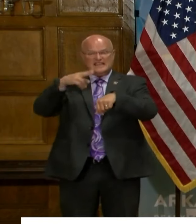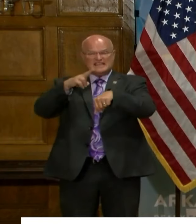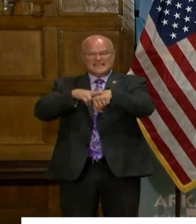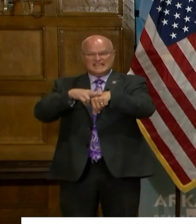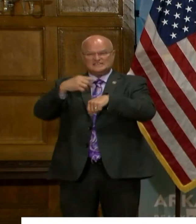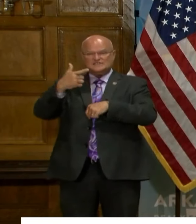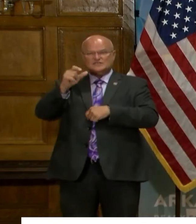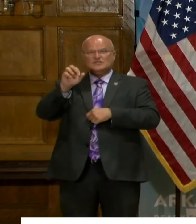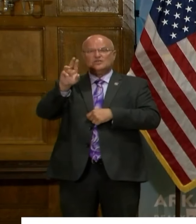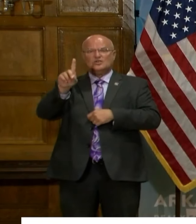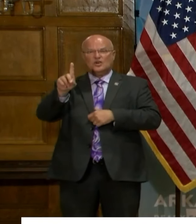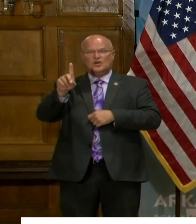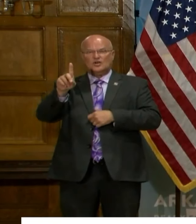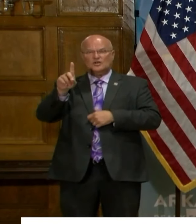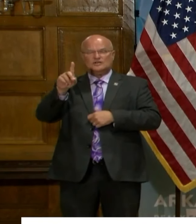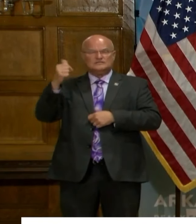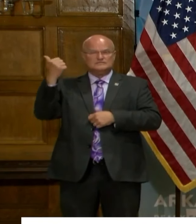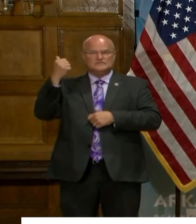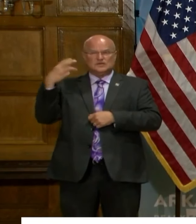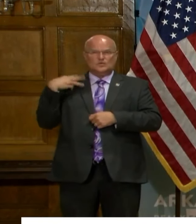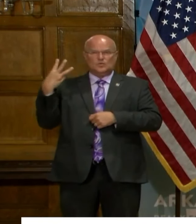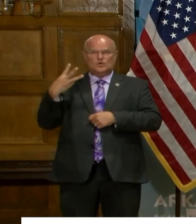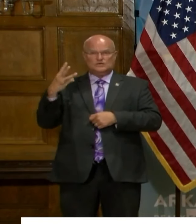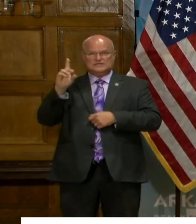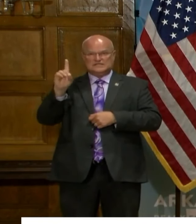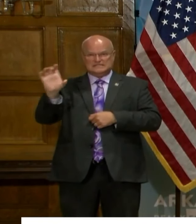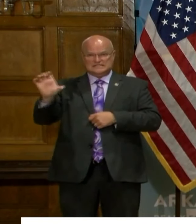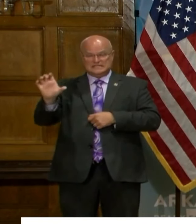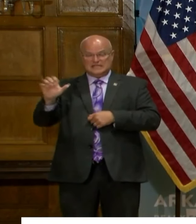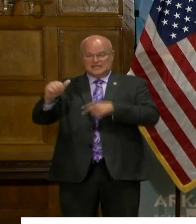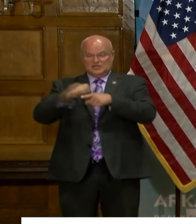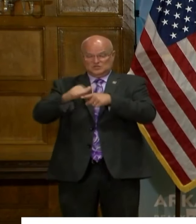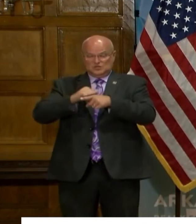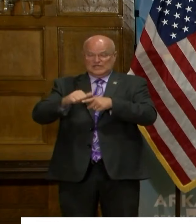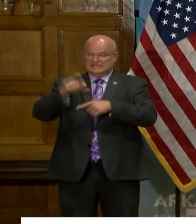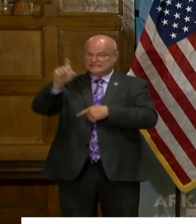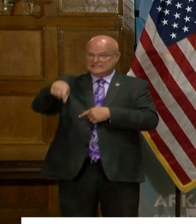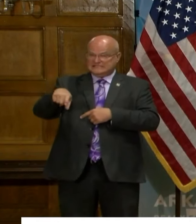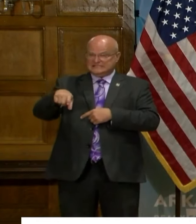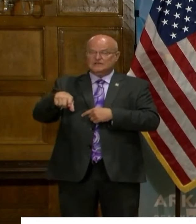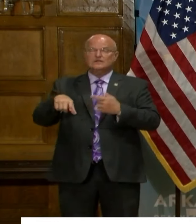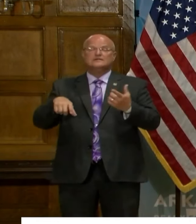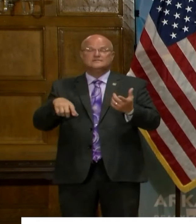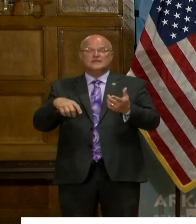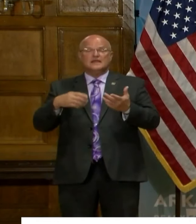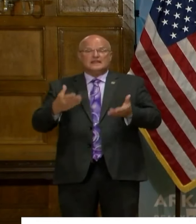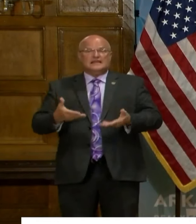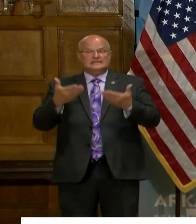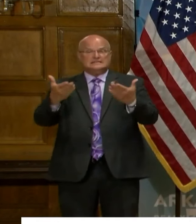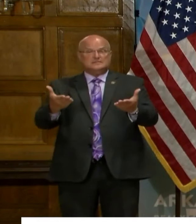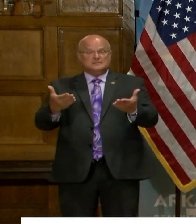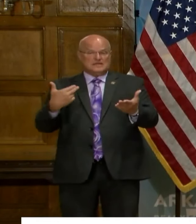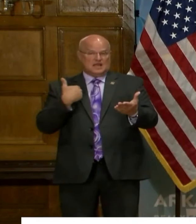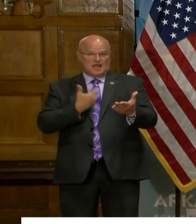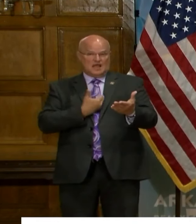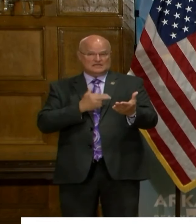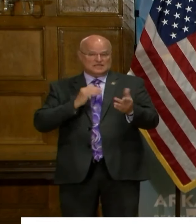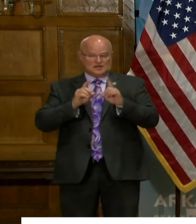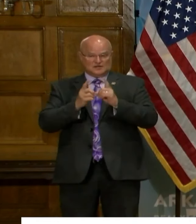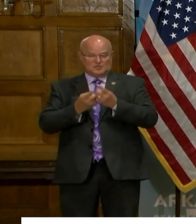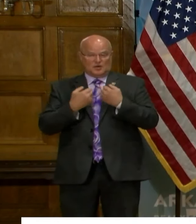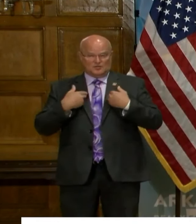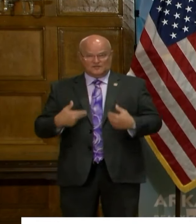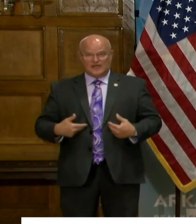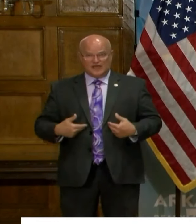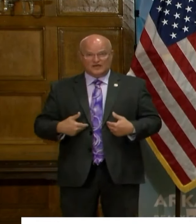National Guard Bureau in Washington as to their training that is necessary. They did submit to us, our Department